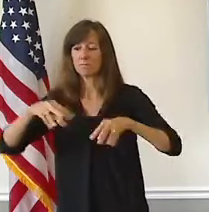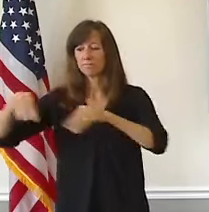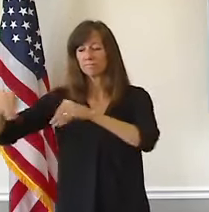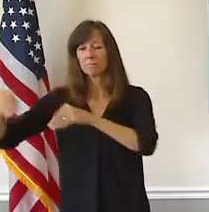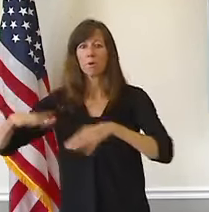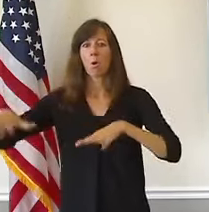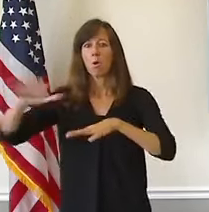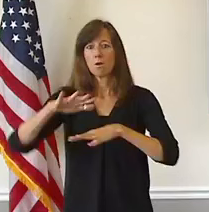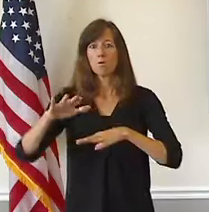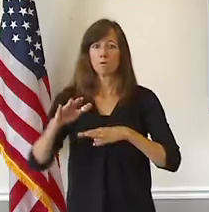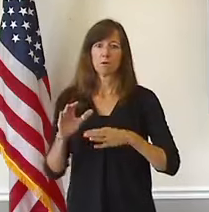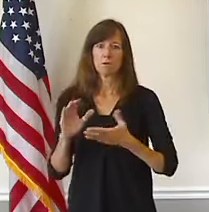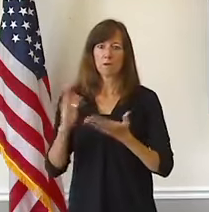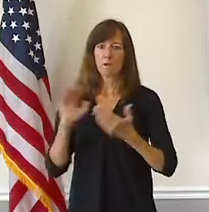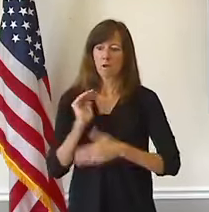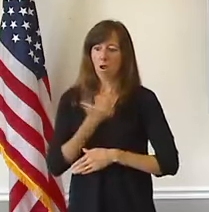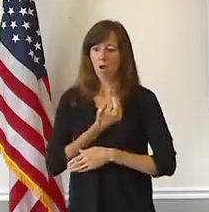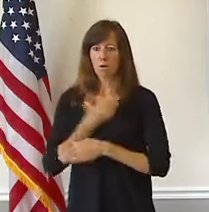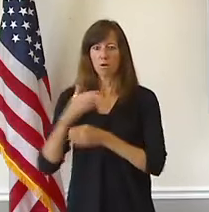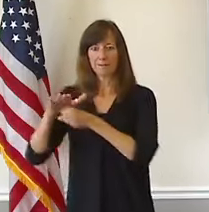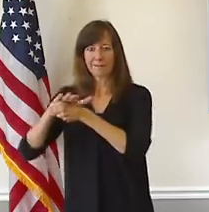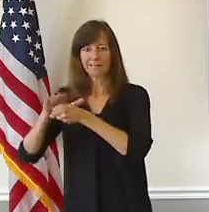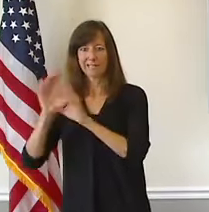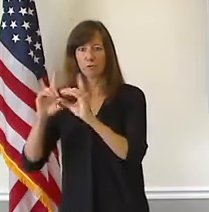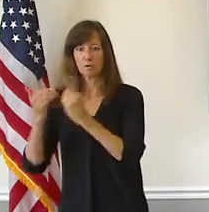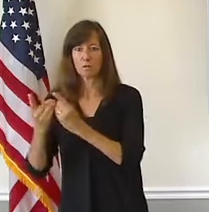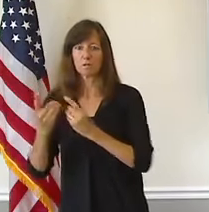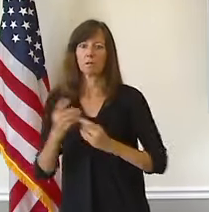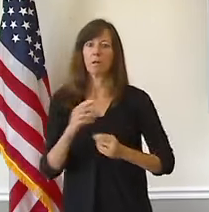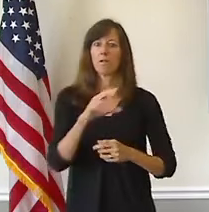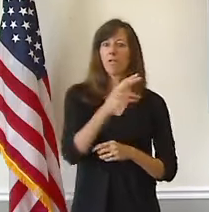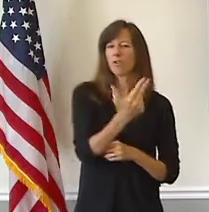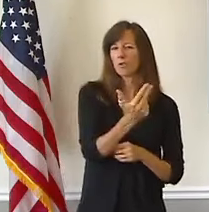and 13,000 in the NYSEG District.